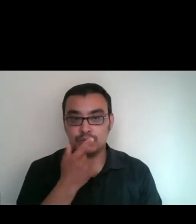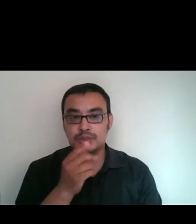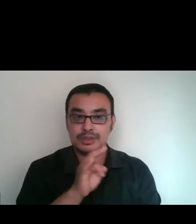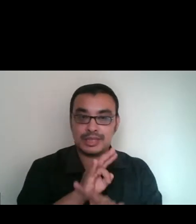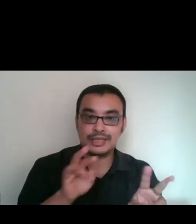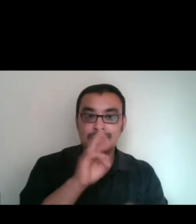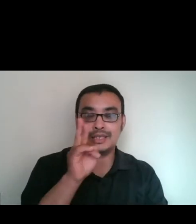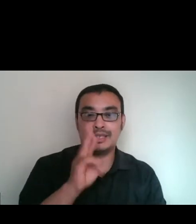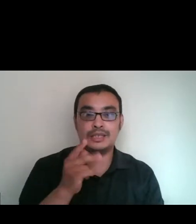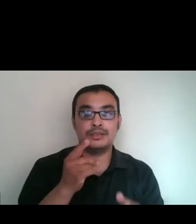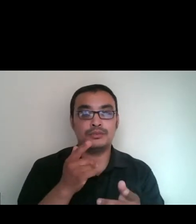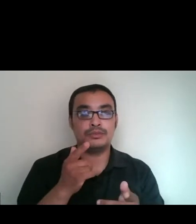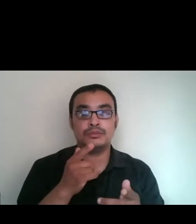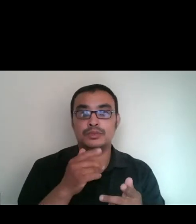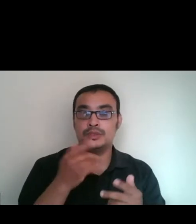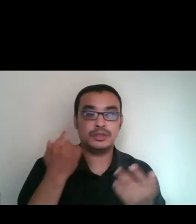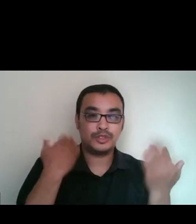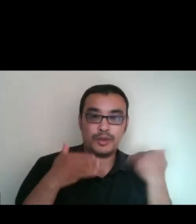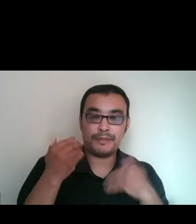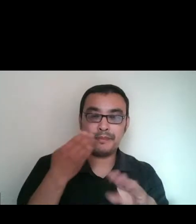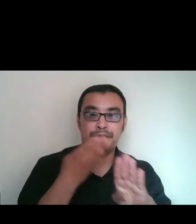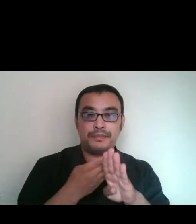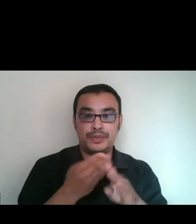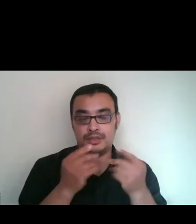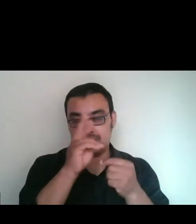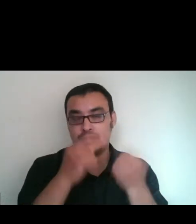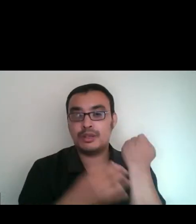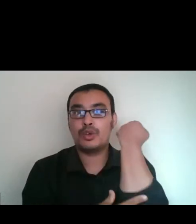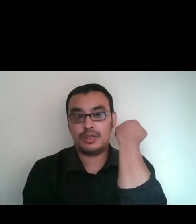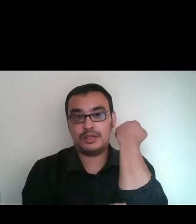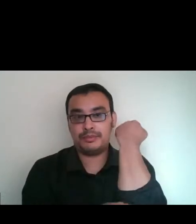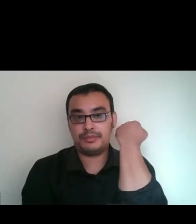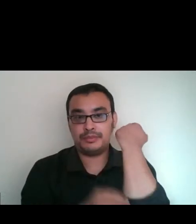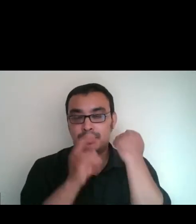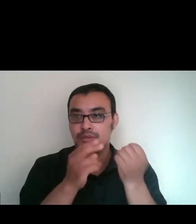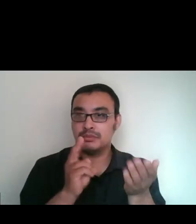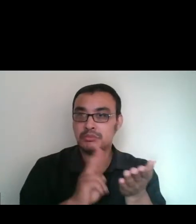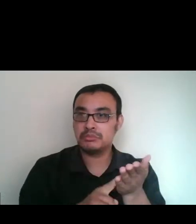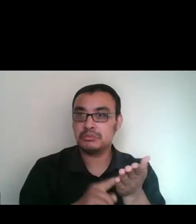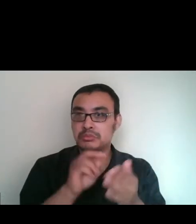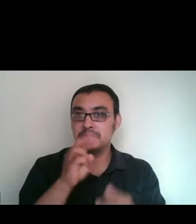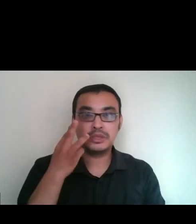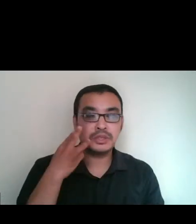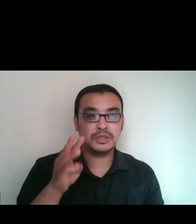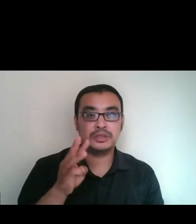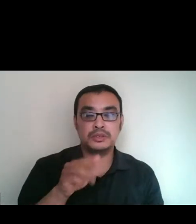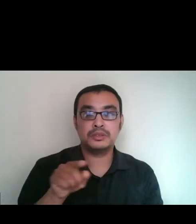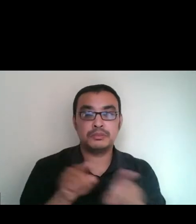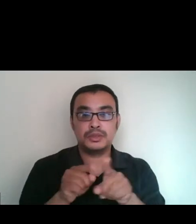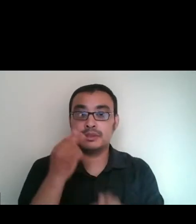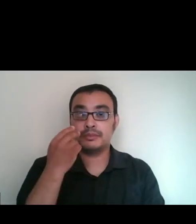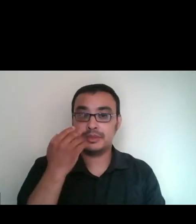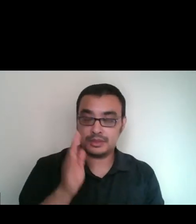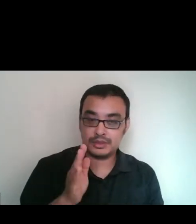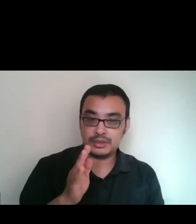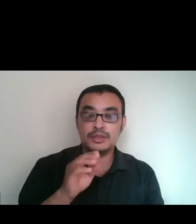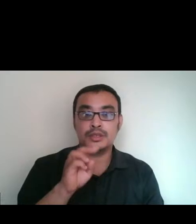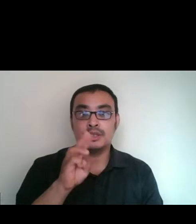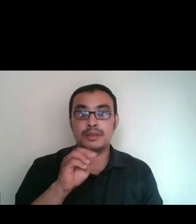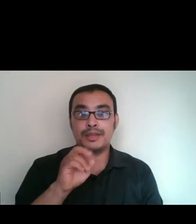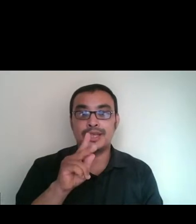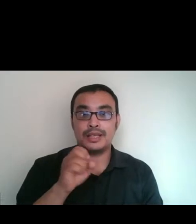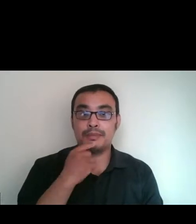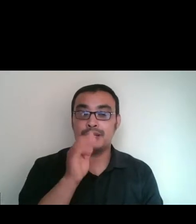and violence, to stop the violence and the poverty, which is really we have discussed in 3 days. Some of the session, like Mike said, that we have